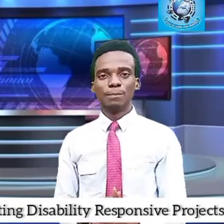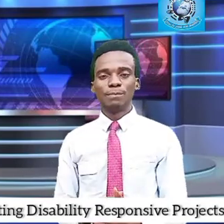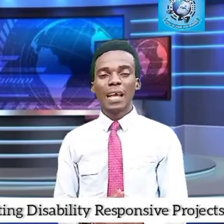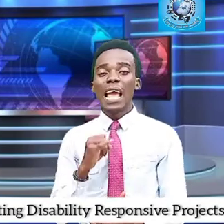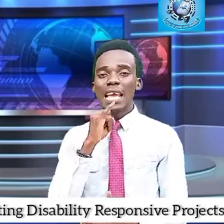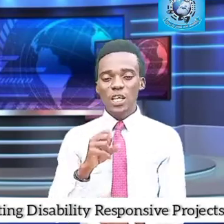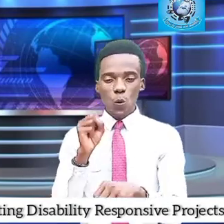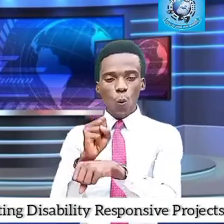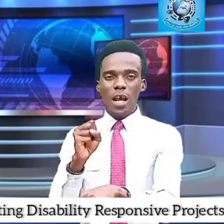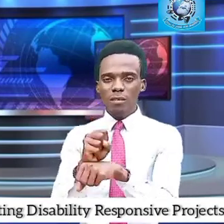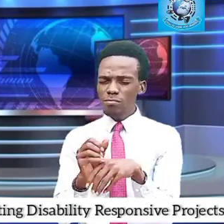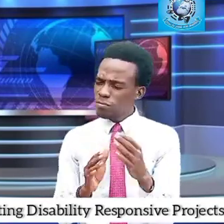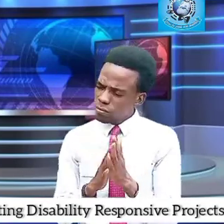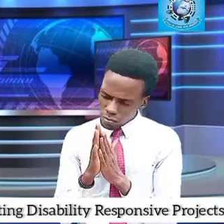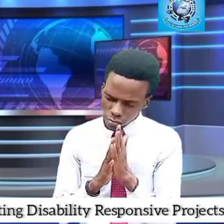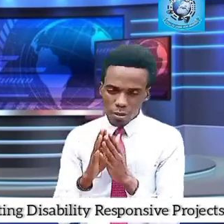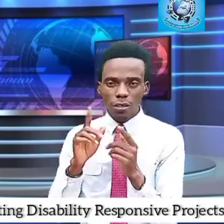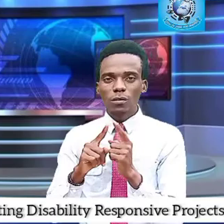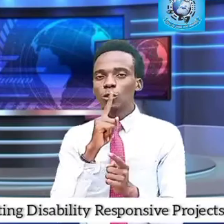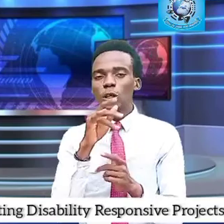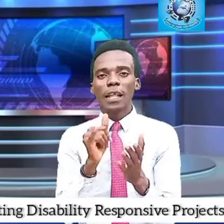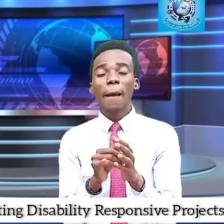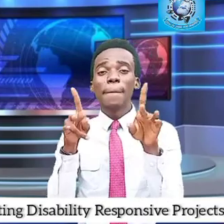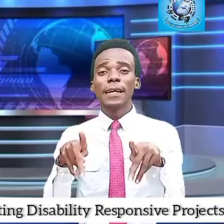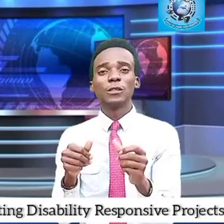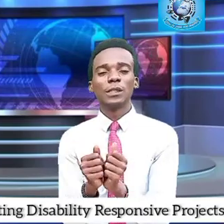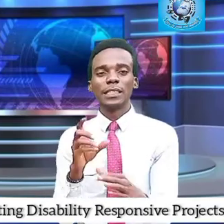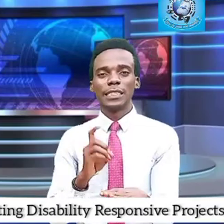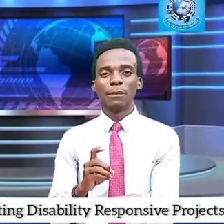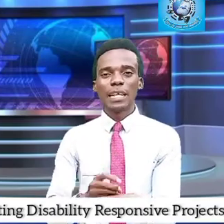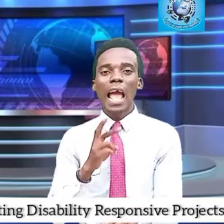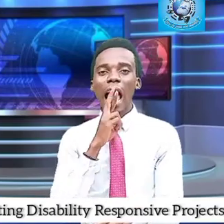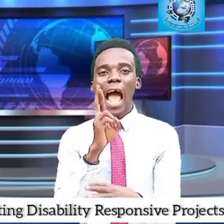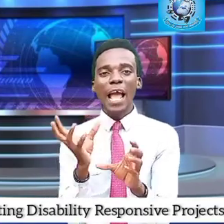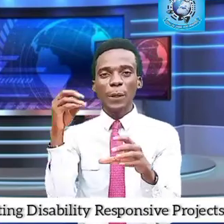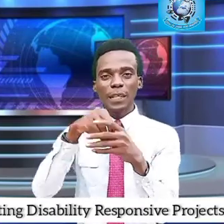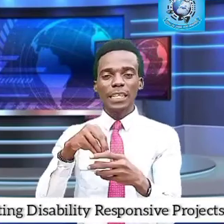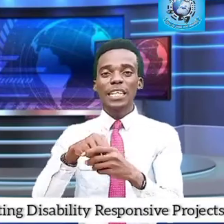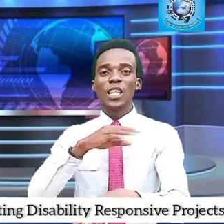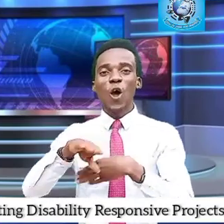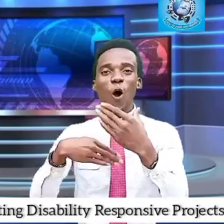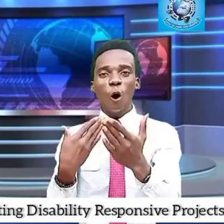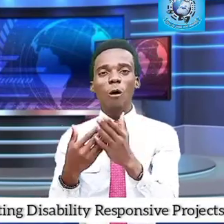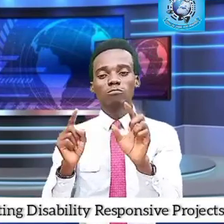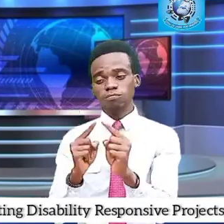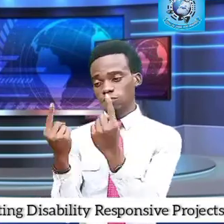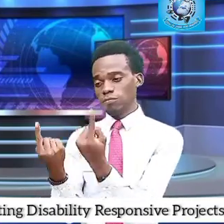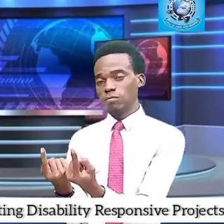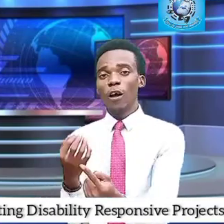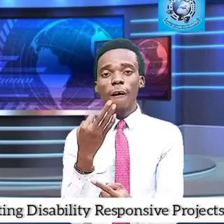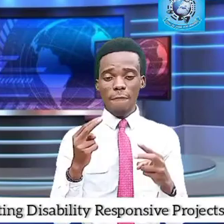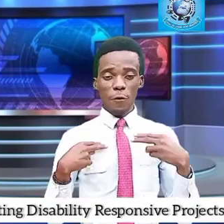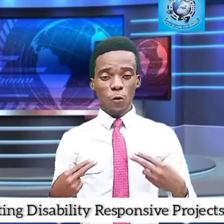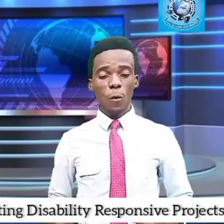is working earnestly to ensure that persons with disabilities are included in all facets of